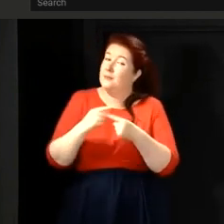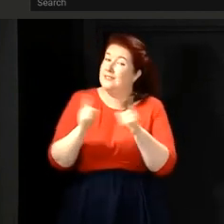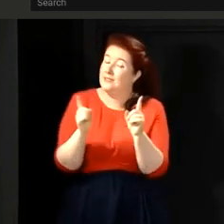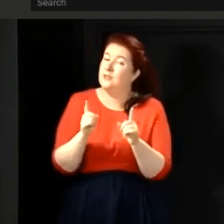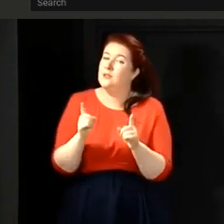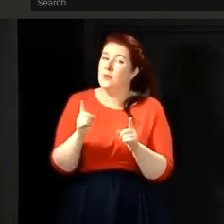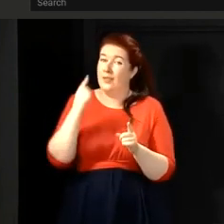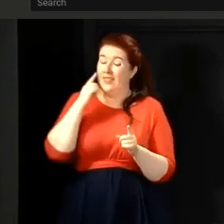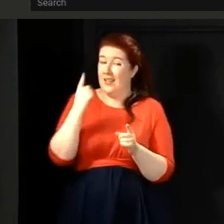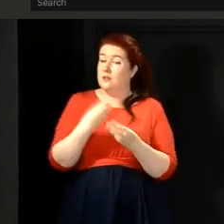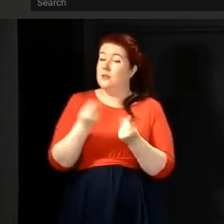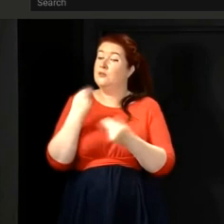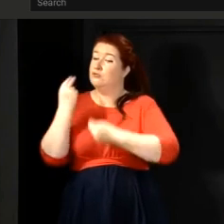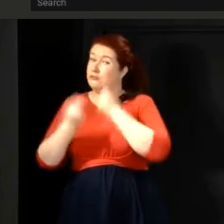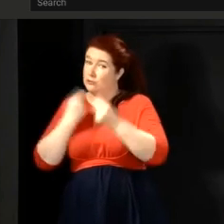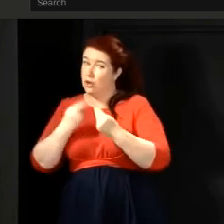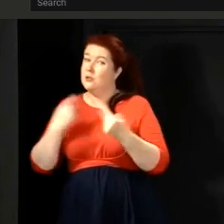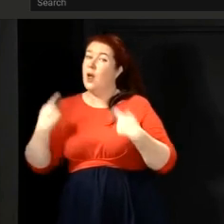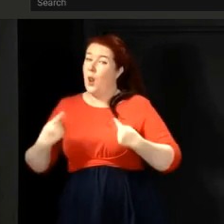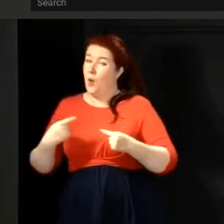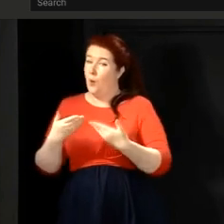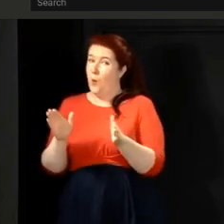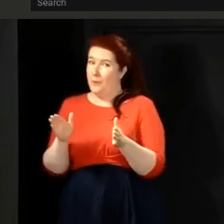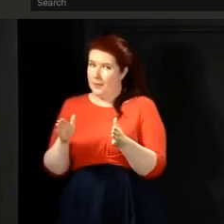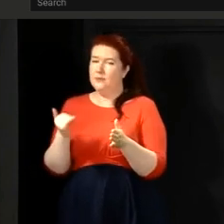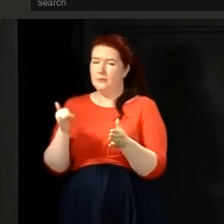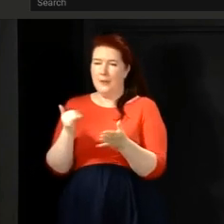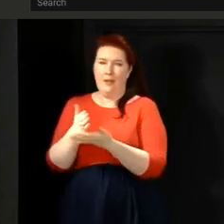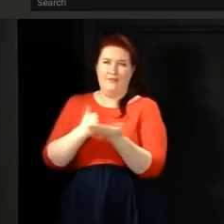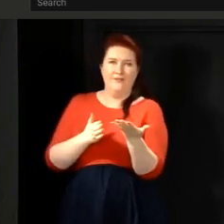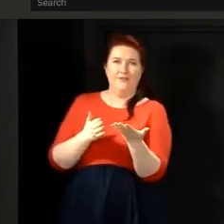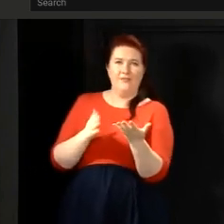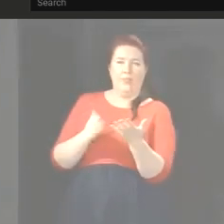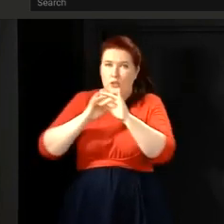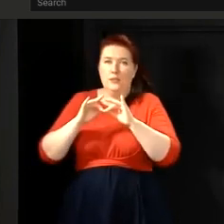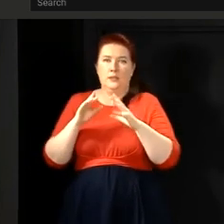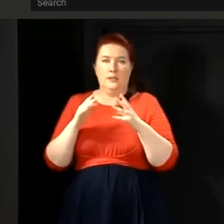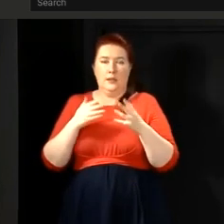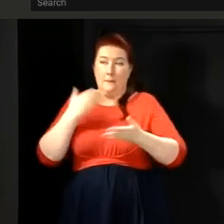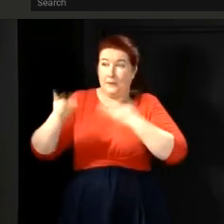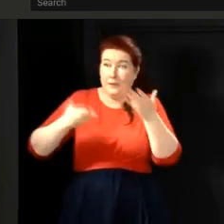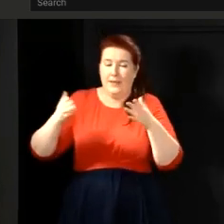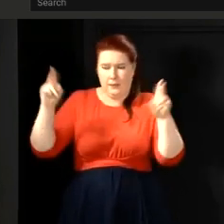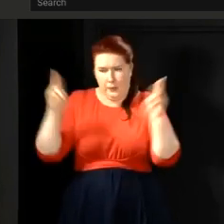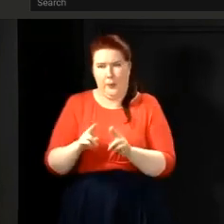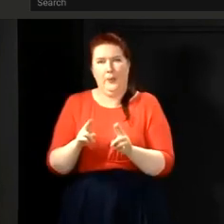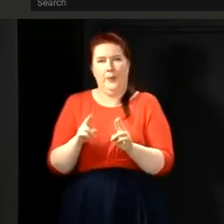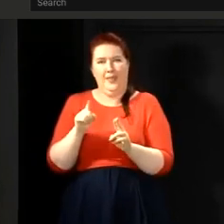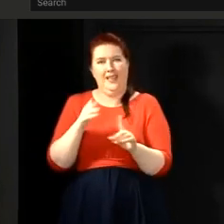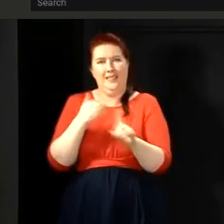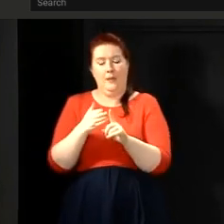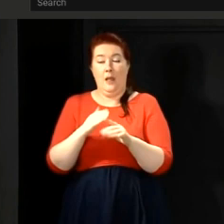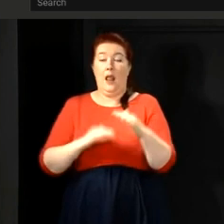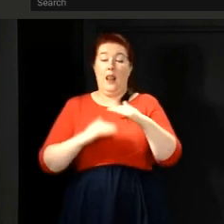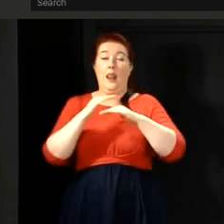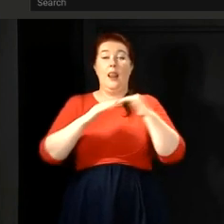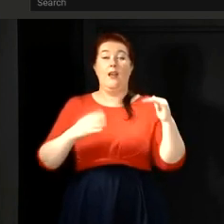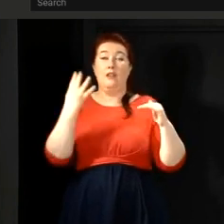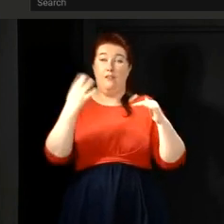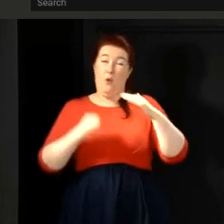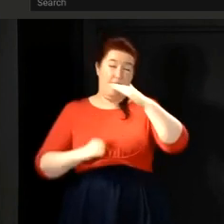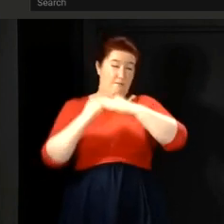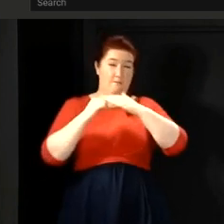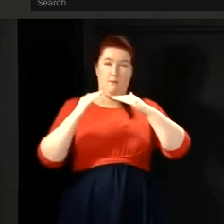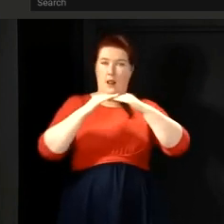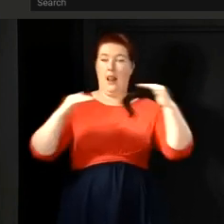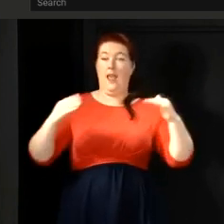envisage restaurants being able to open at least partially in level 3. And finally, level 4, the highest level, which of course